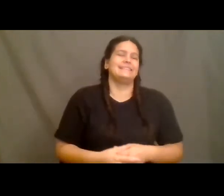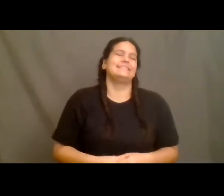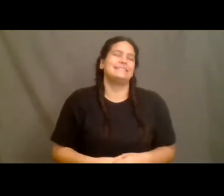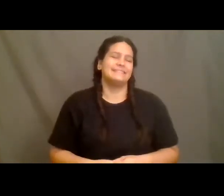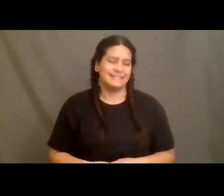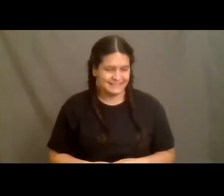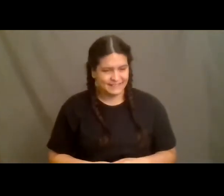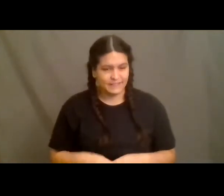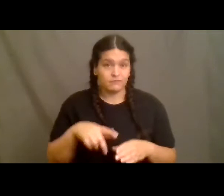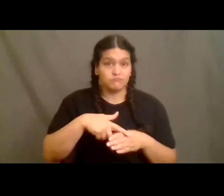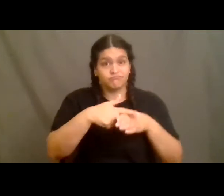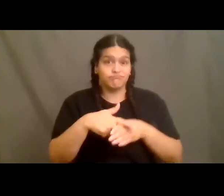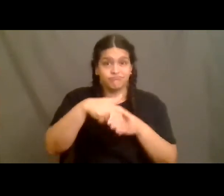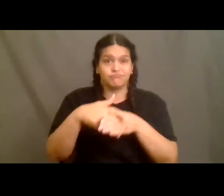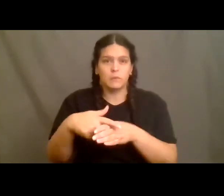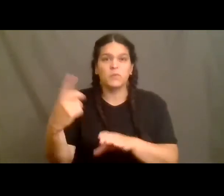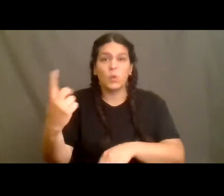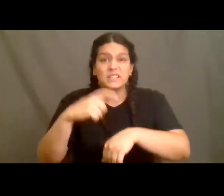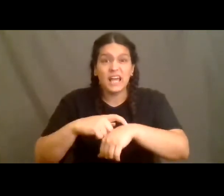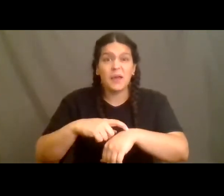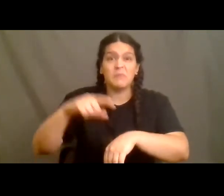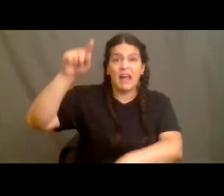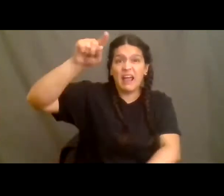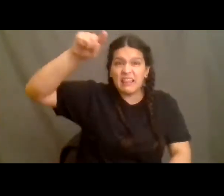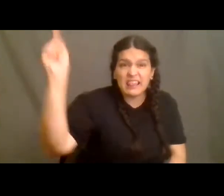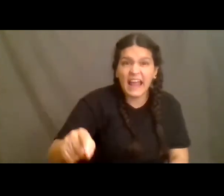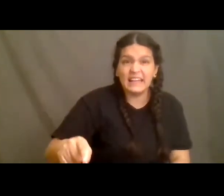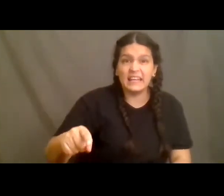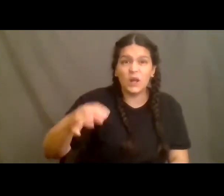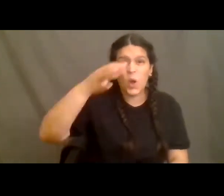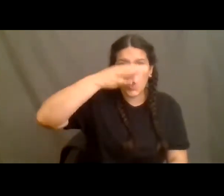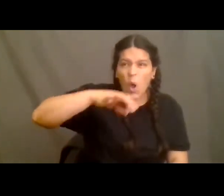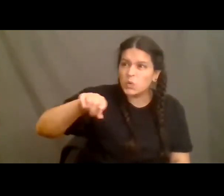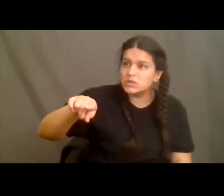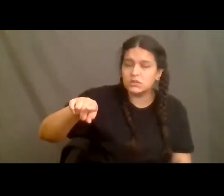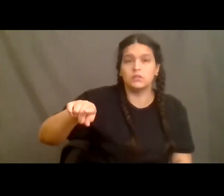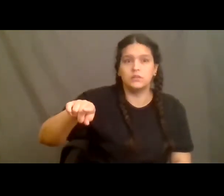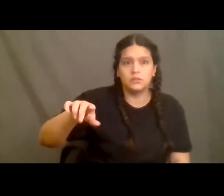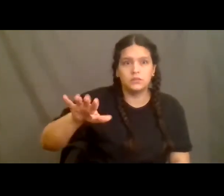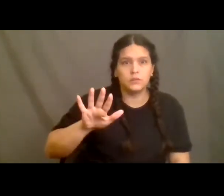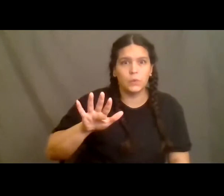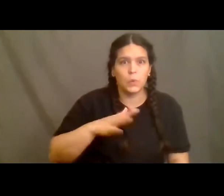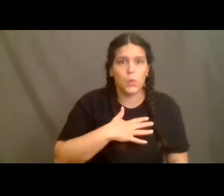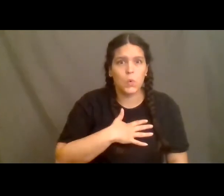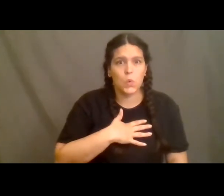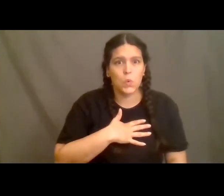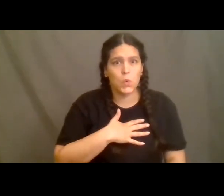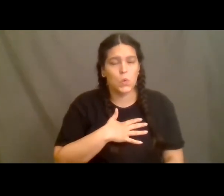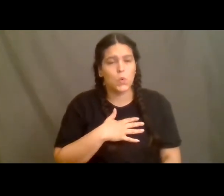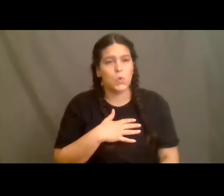and one time there was a lightning that was not too far from us, but it went right near